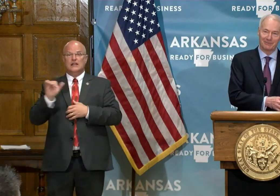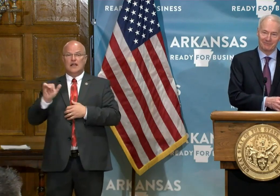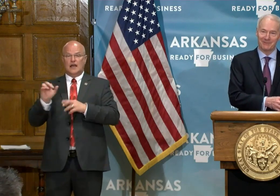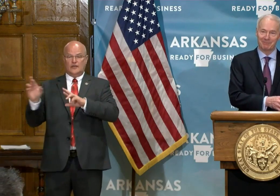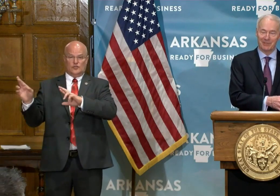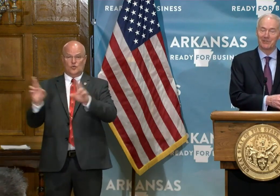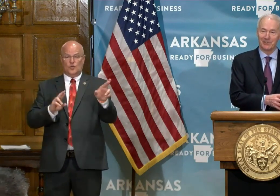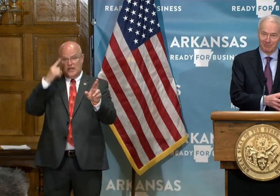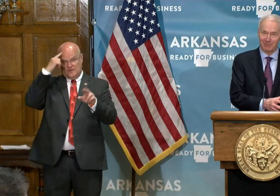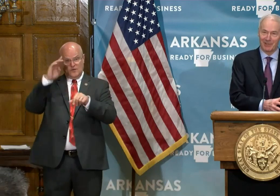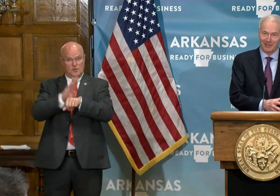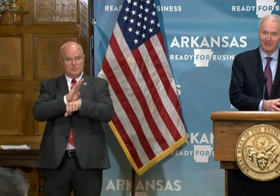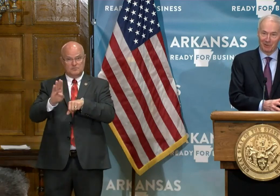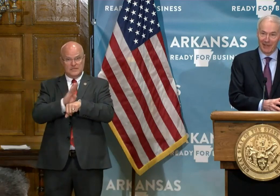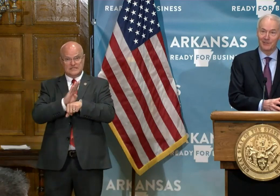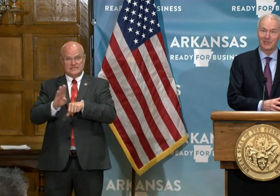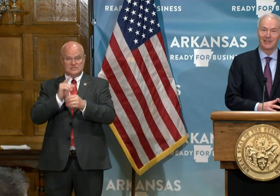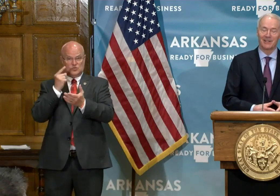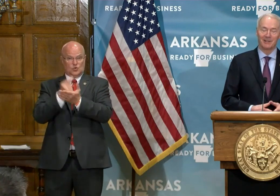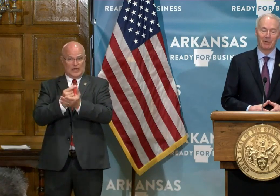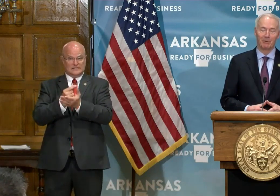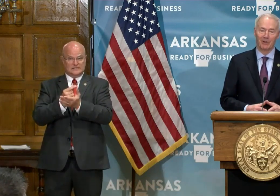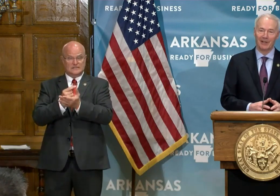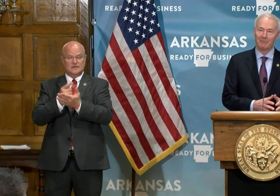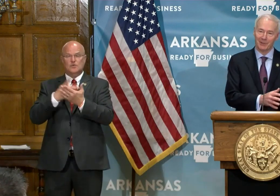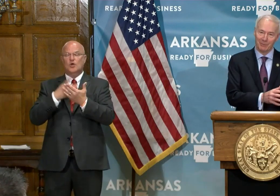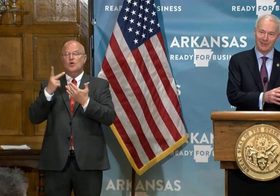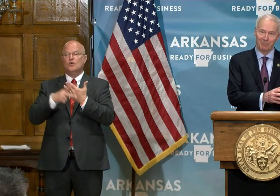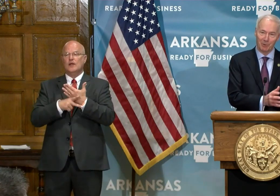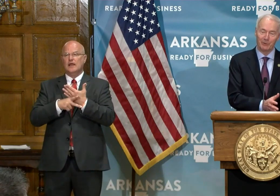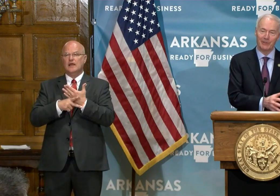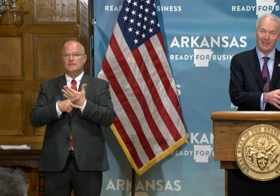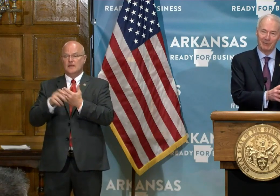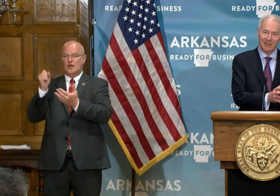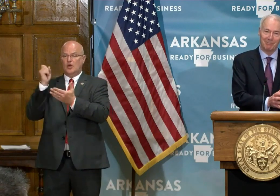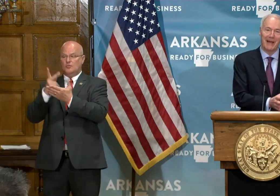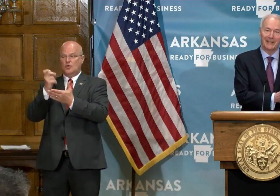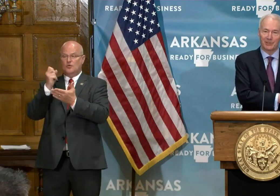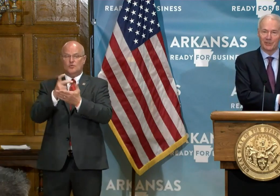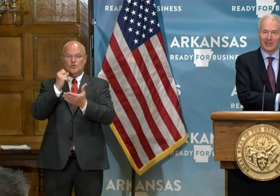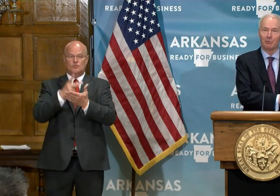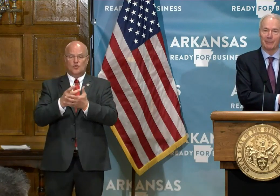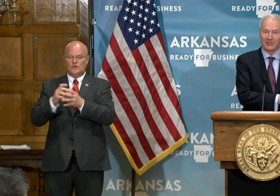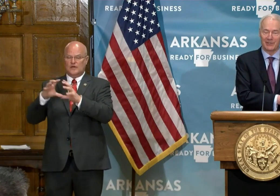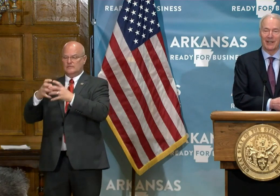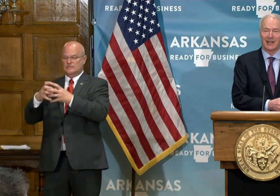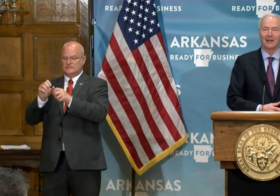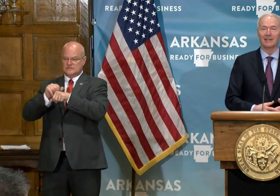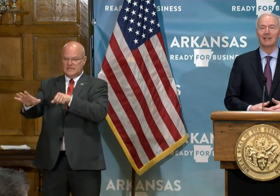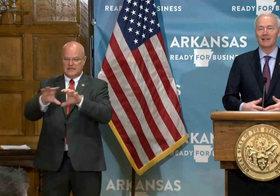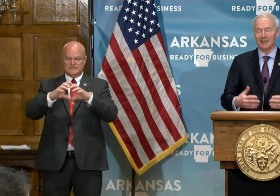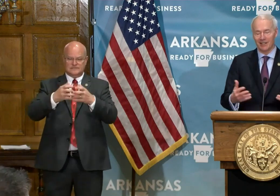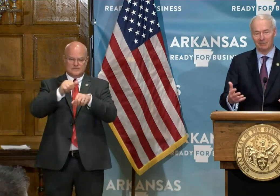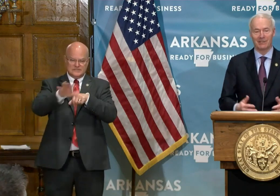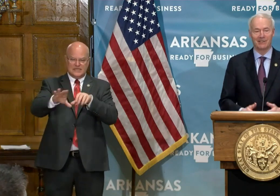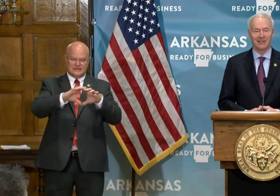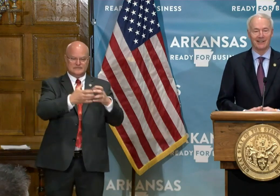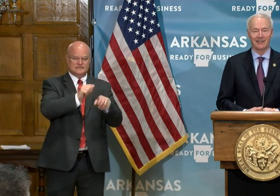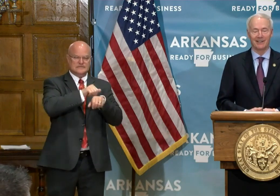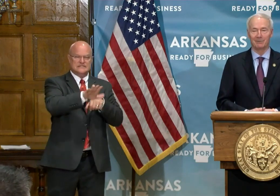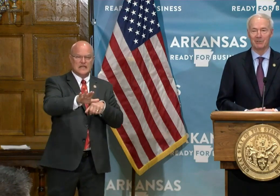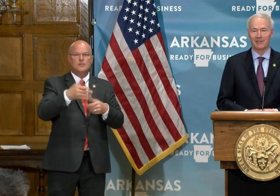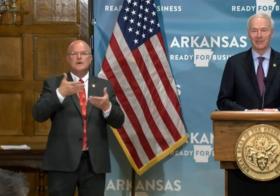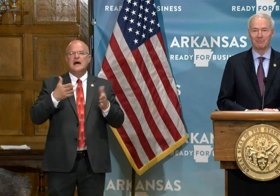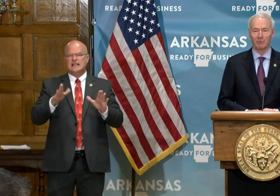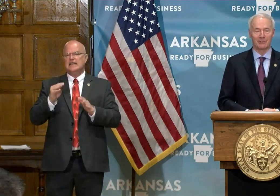Ready for Business grants program. They'll be approving them, and in batches they will be sent out. But